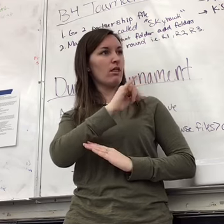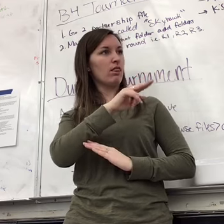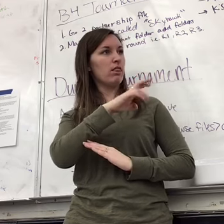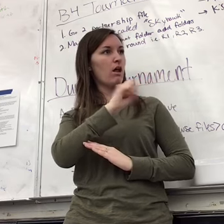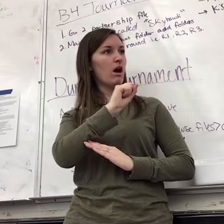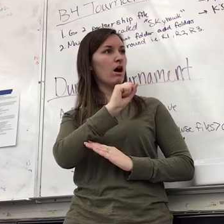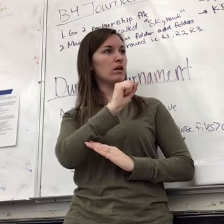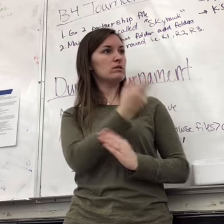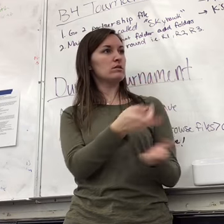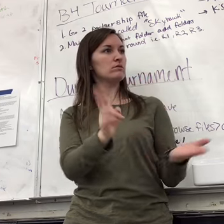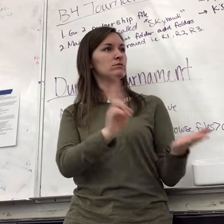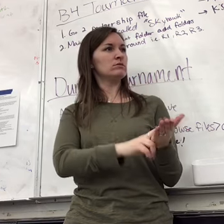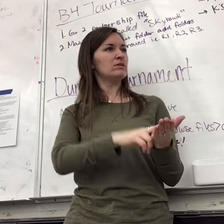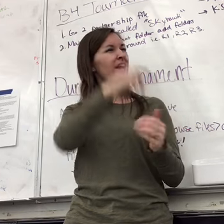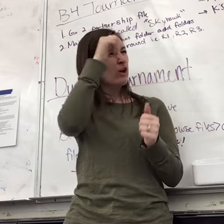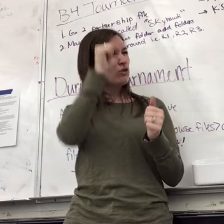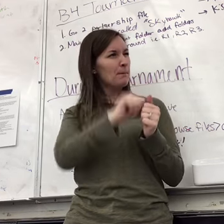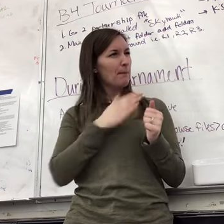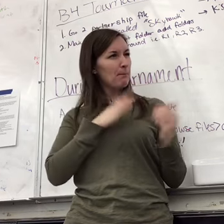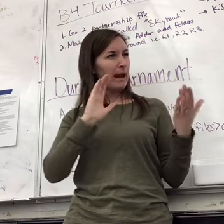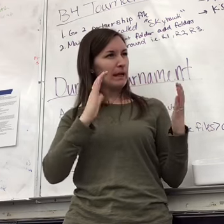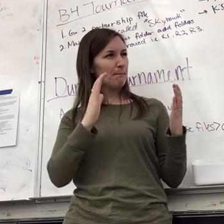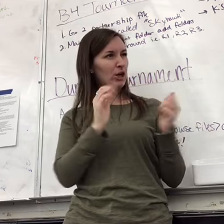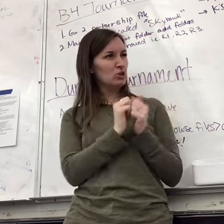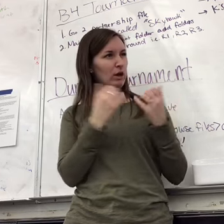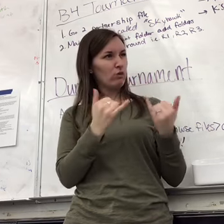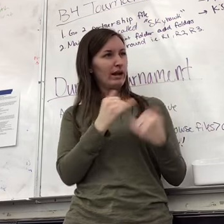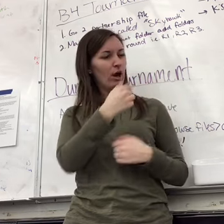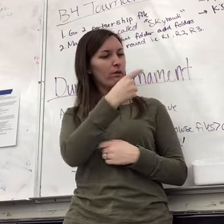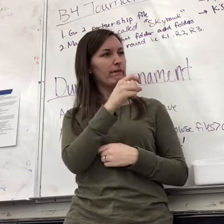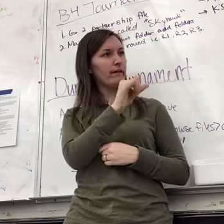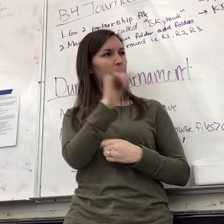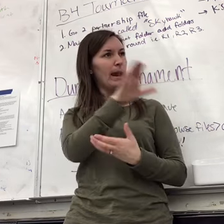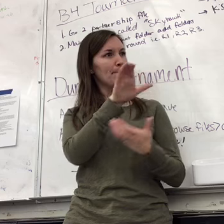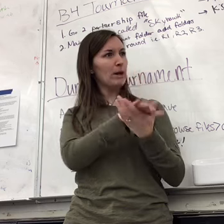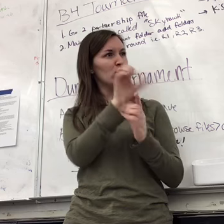by, because they said everyone has equal protection. That becomes controversial later on.